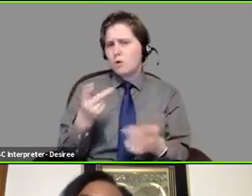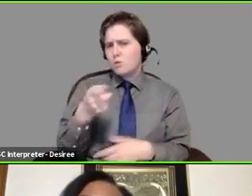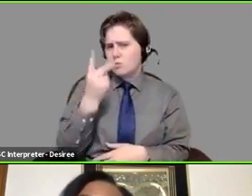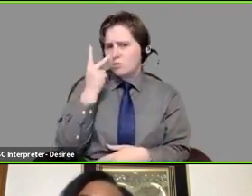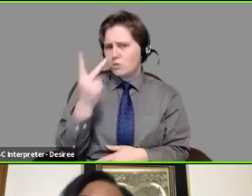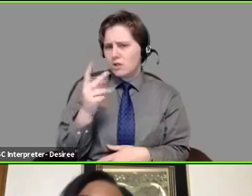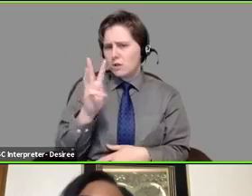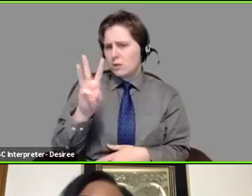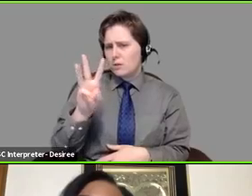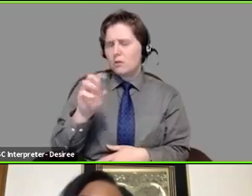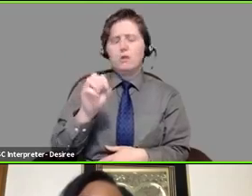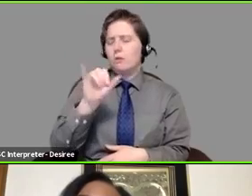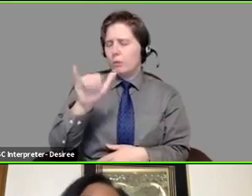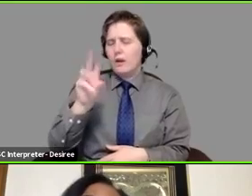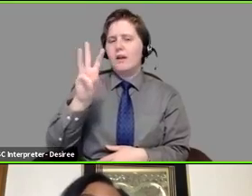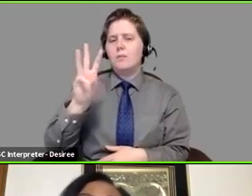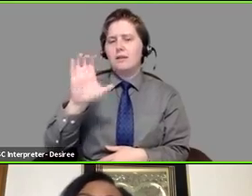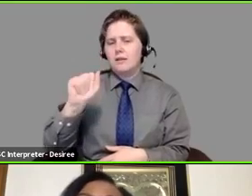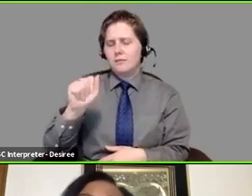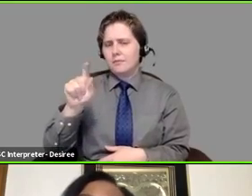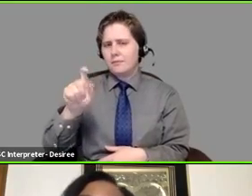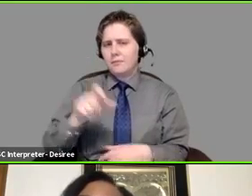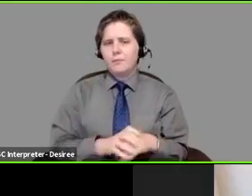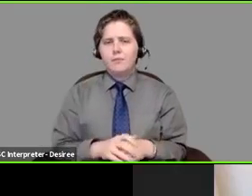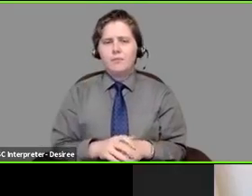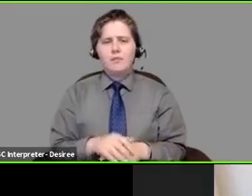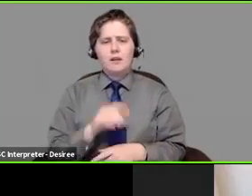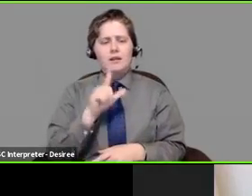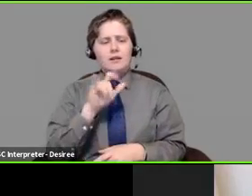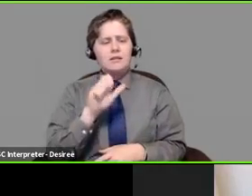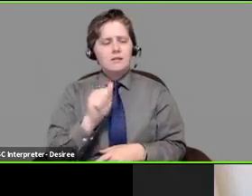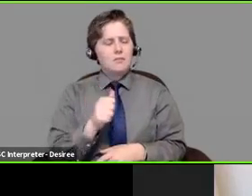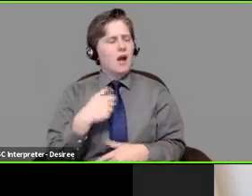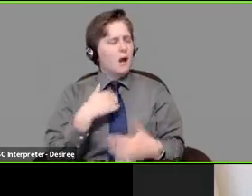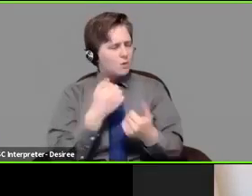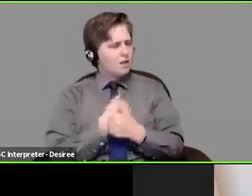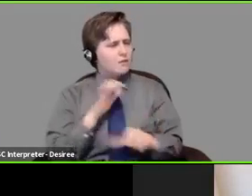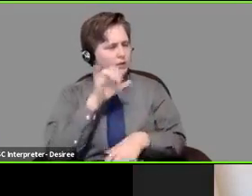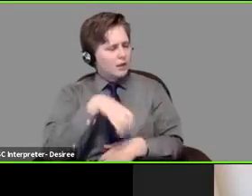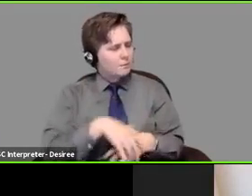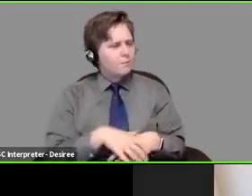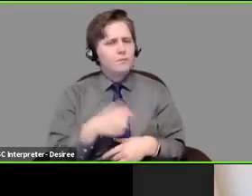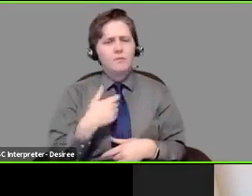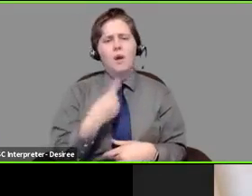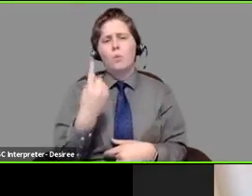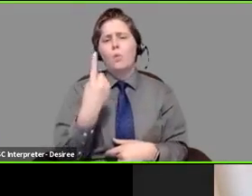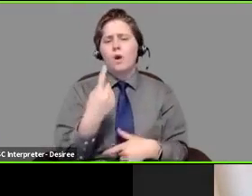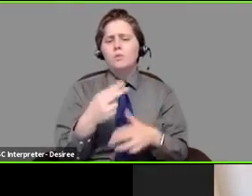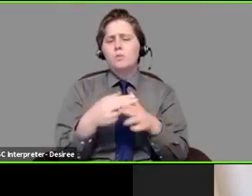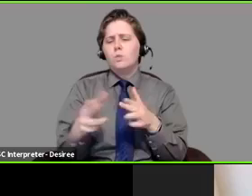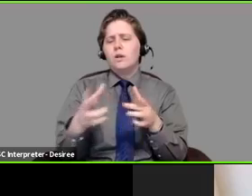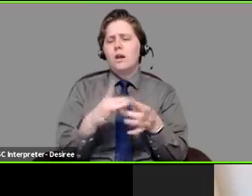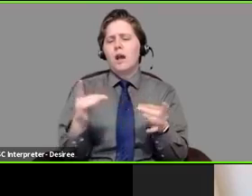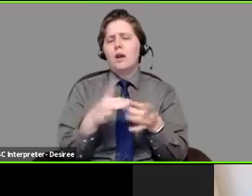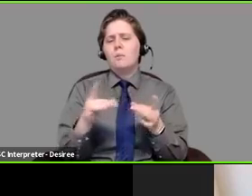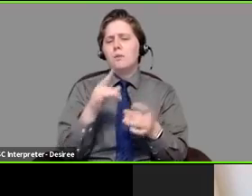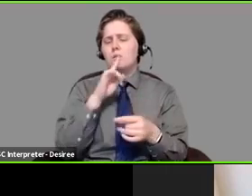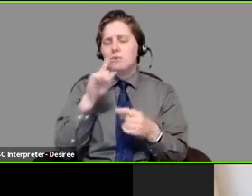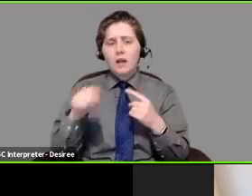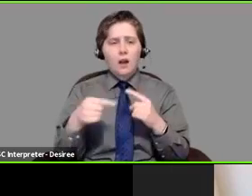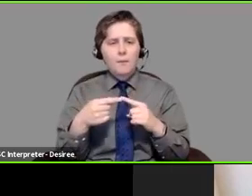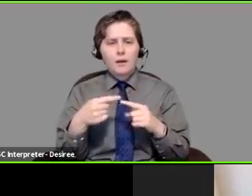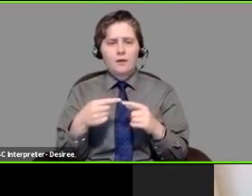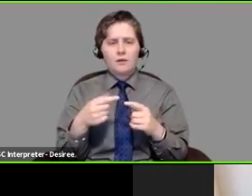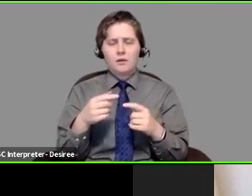seeing at the YW? Yeah, I would love to. I just want to make one quick comment really on